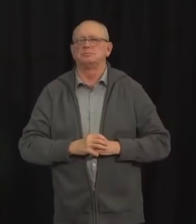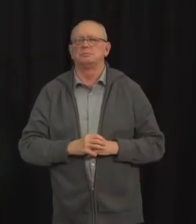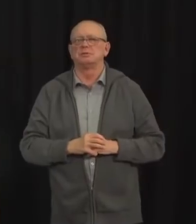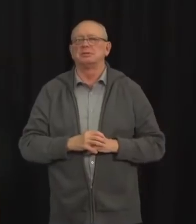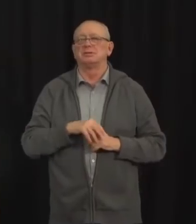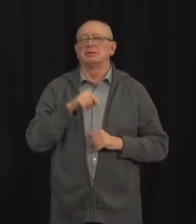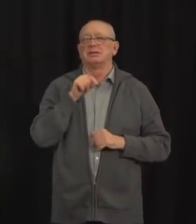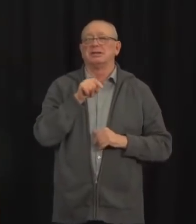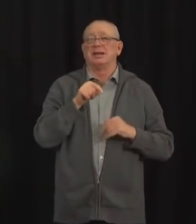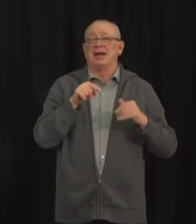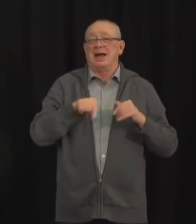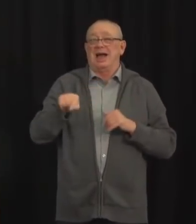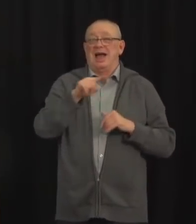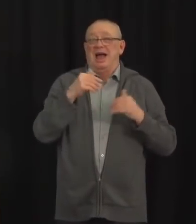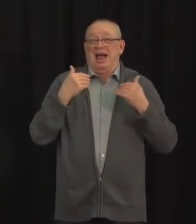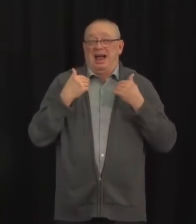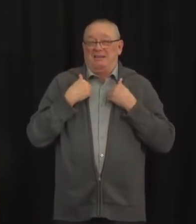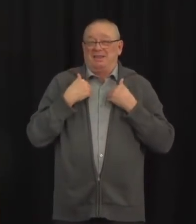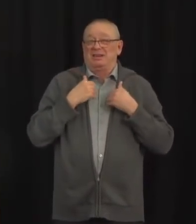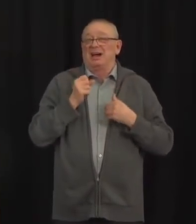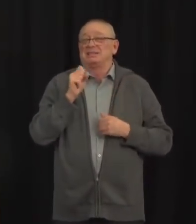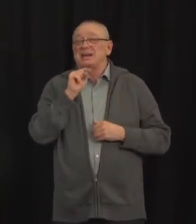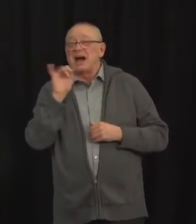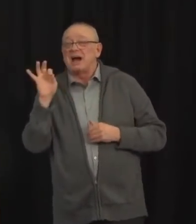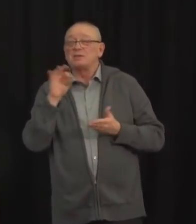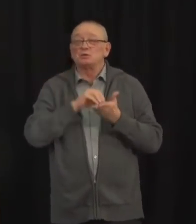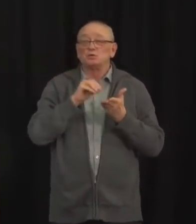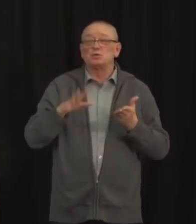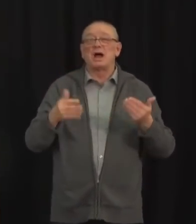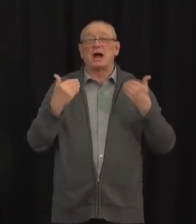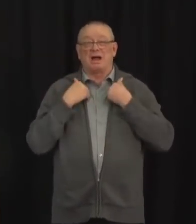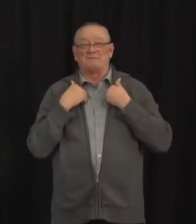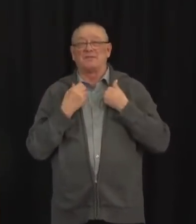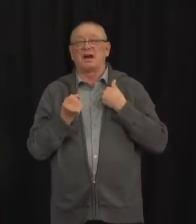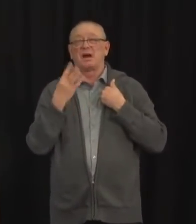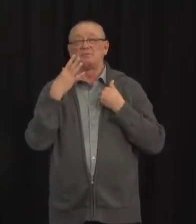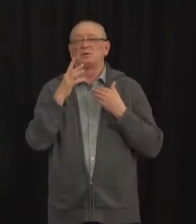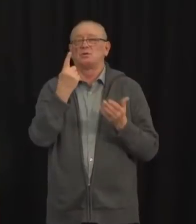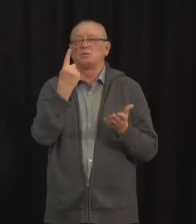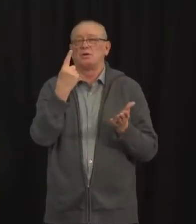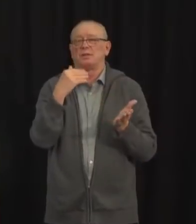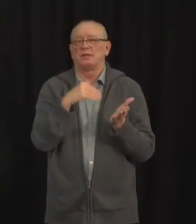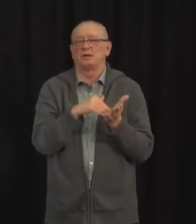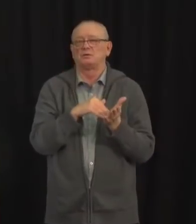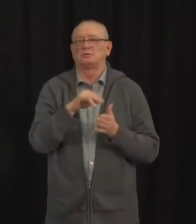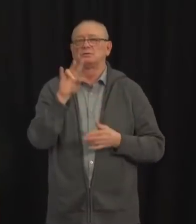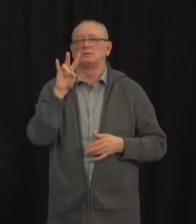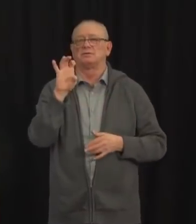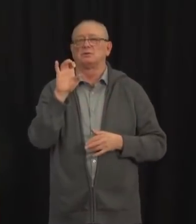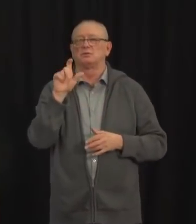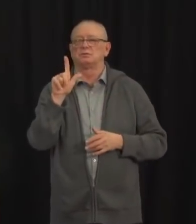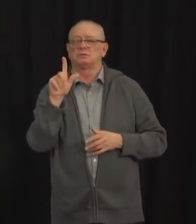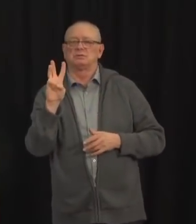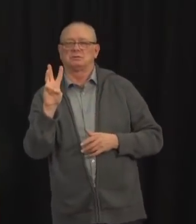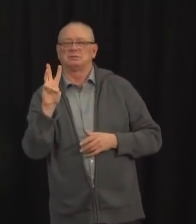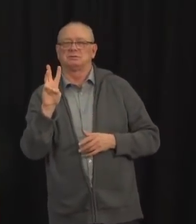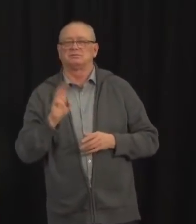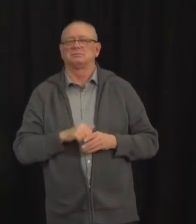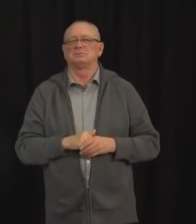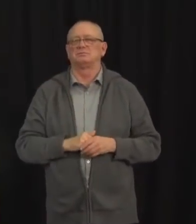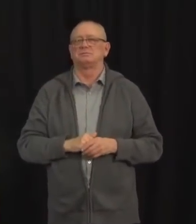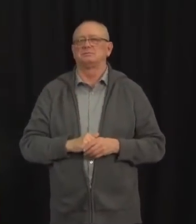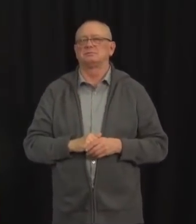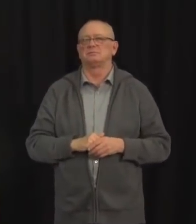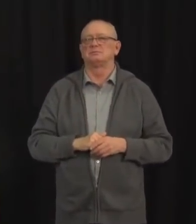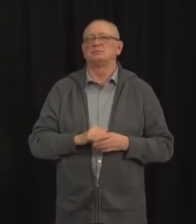list. Sadly, there have now been 653 deaths related to COVID-19.